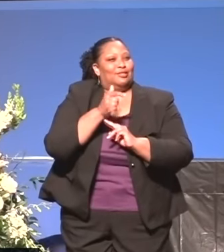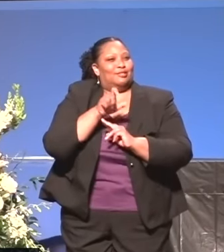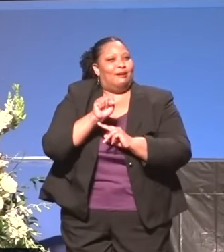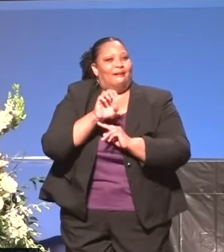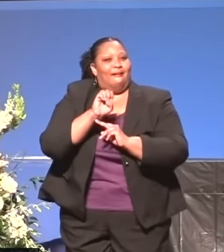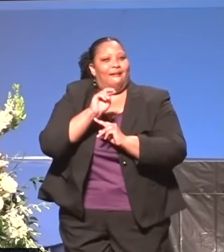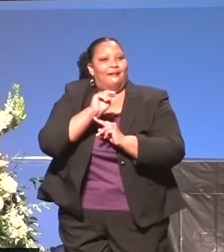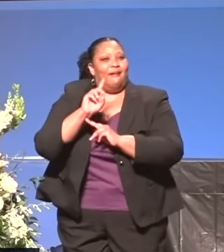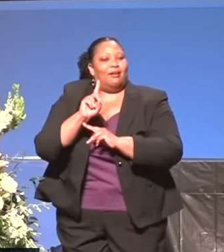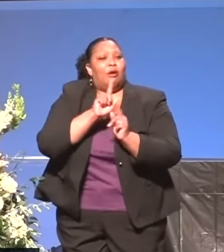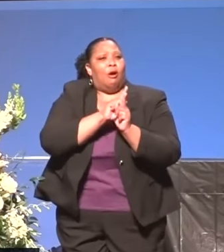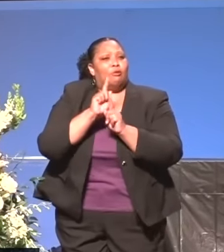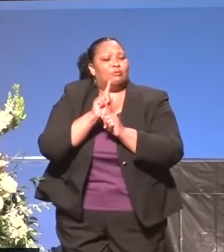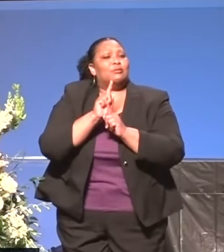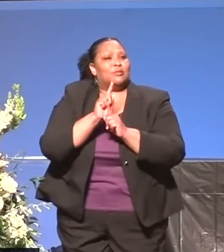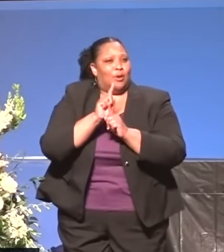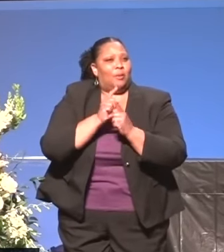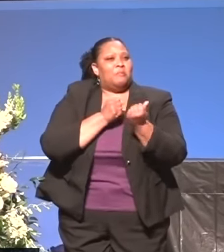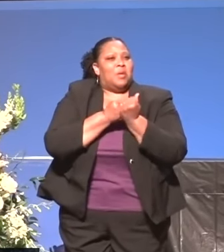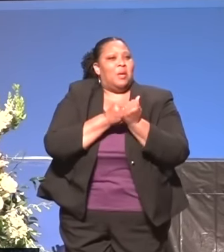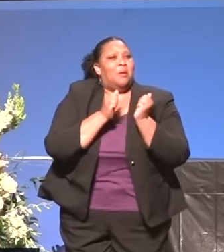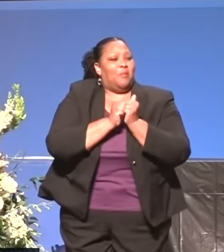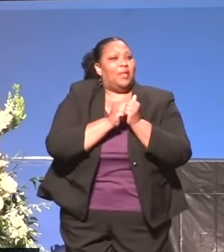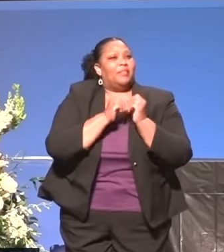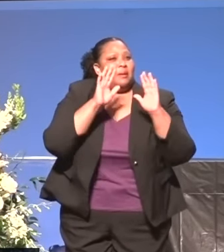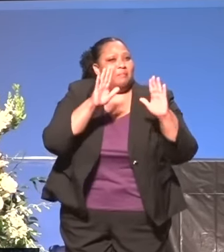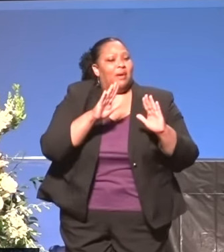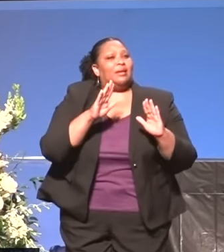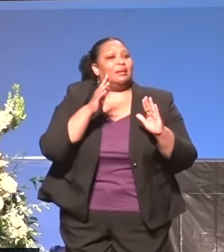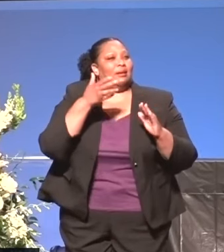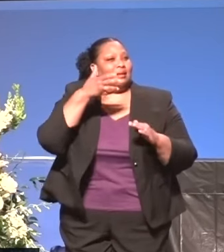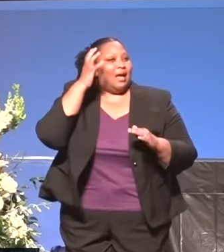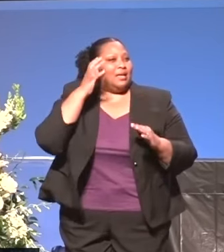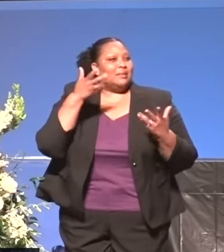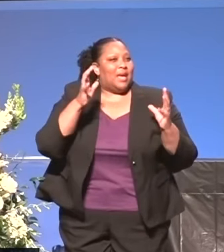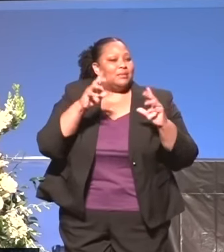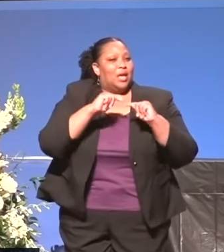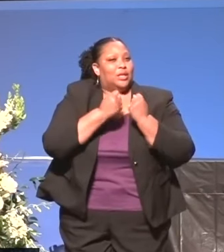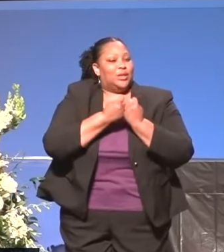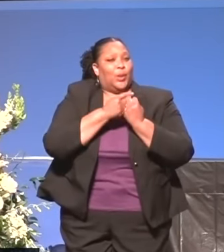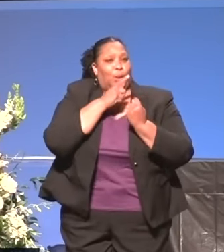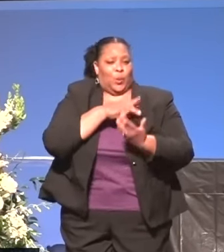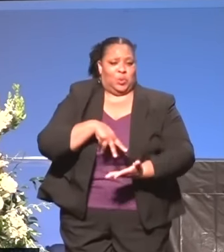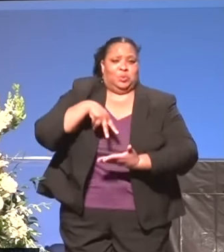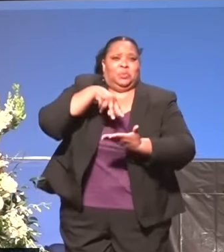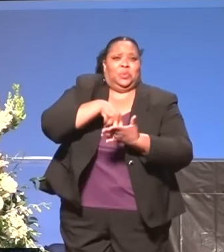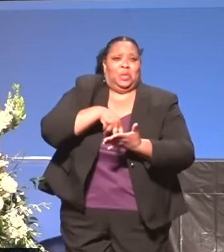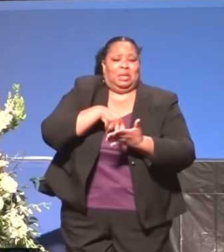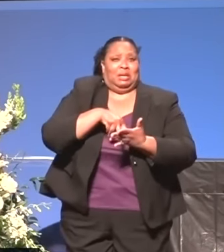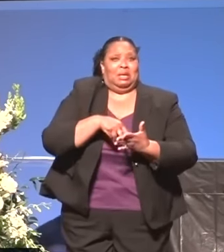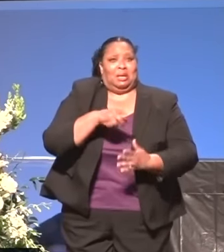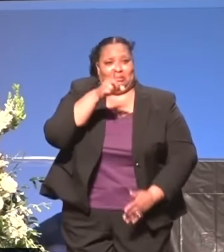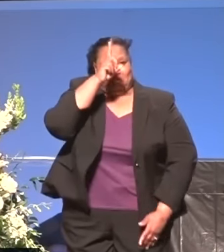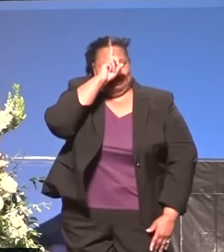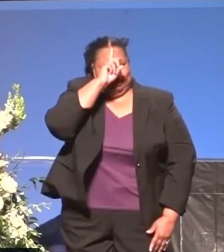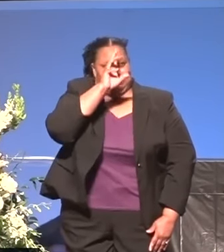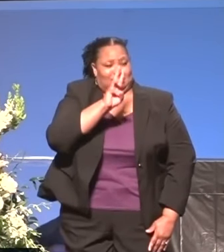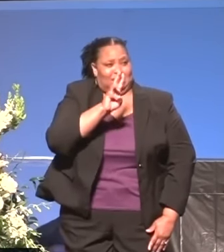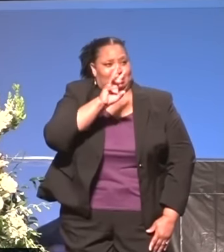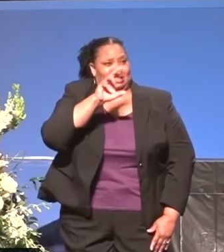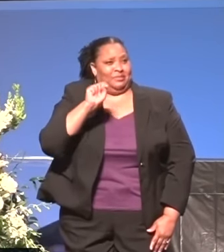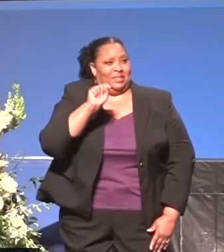the high-erforming Mighty Lions basketball team who stood as a 6- foot 6 in power